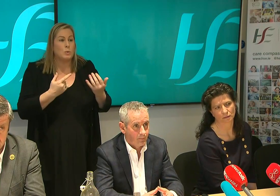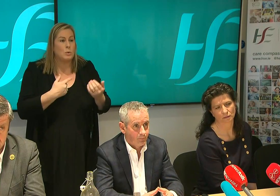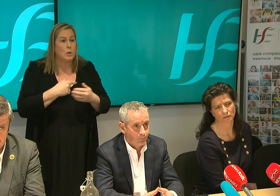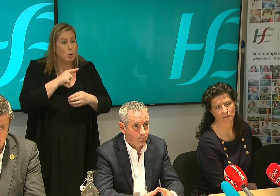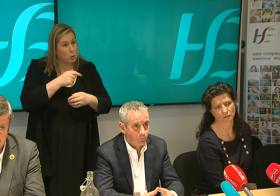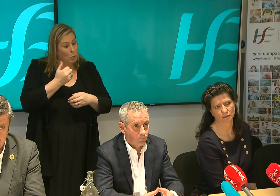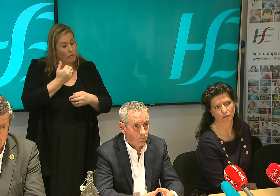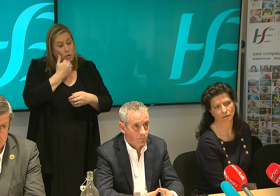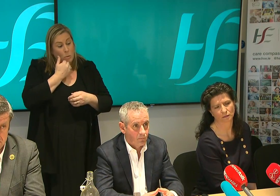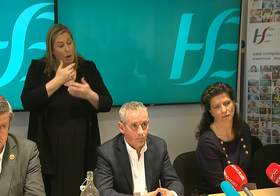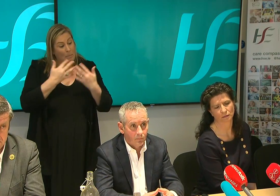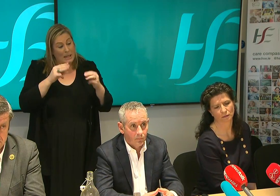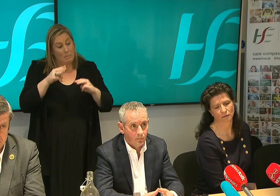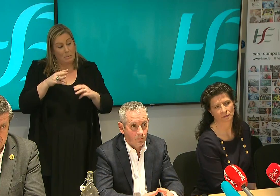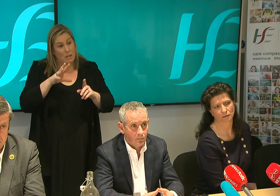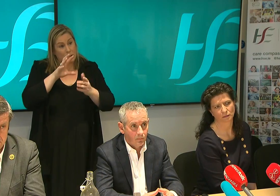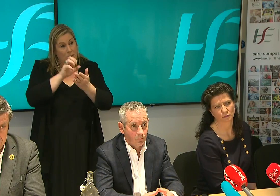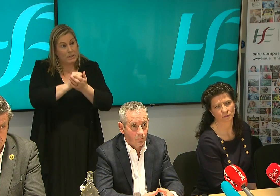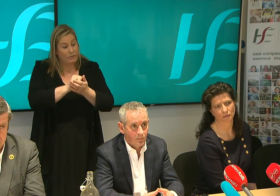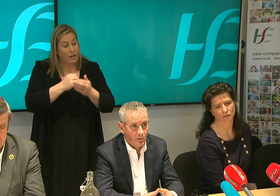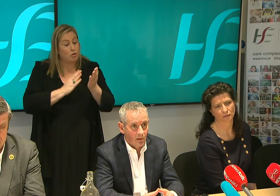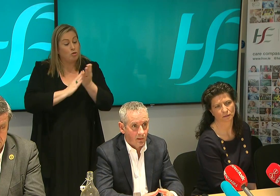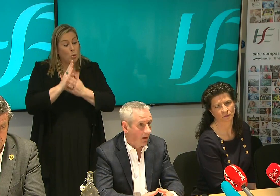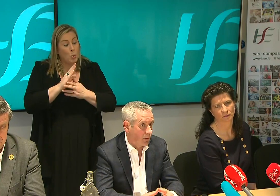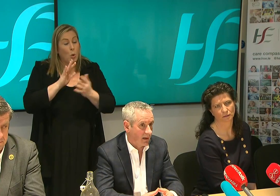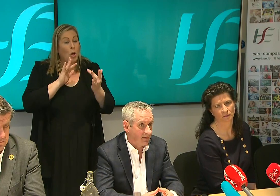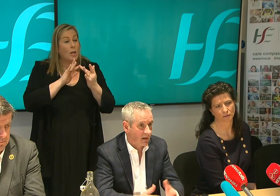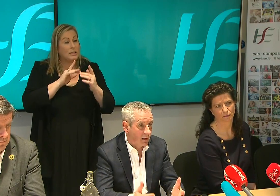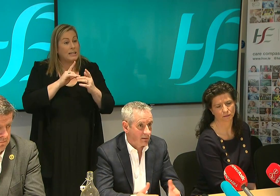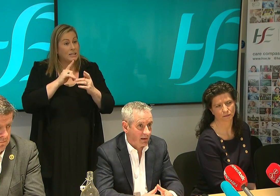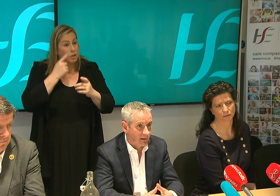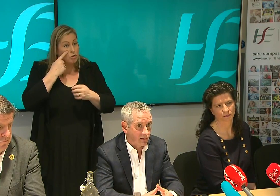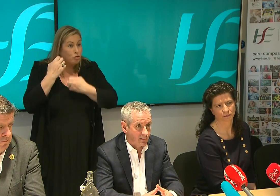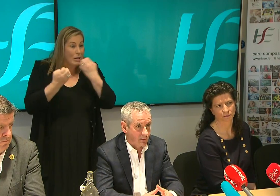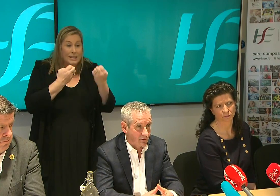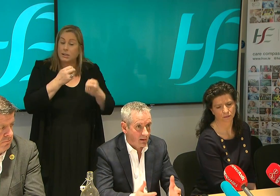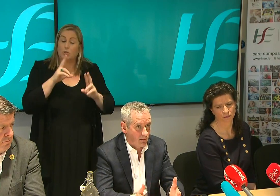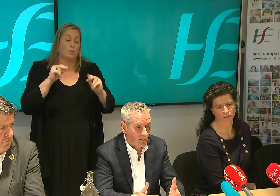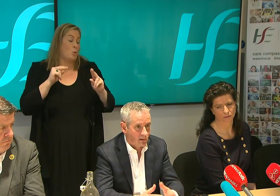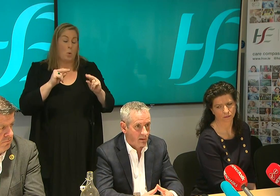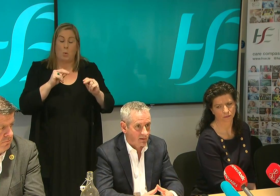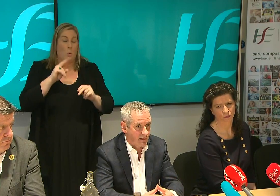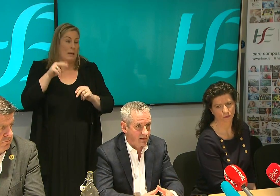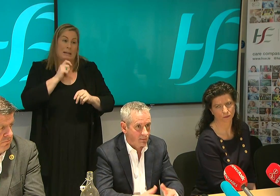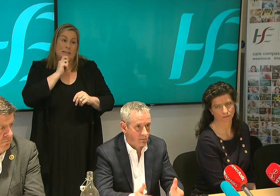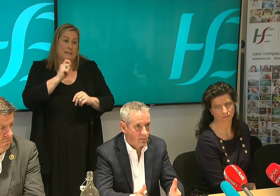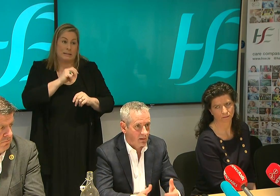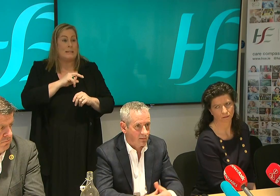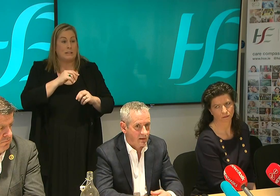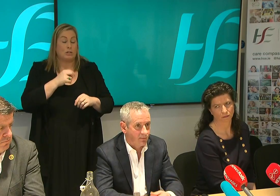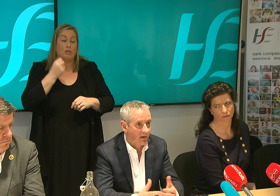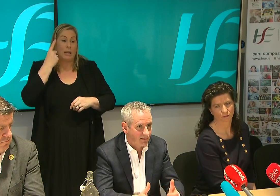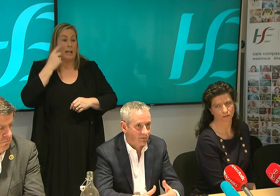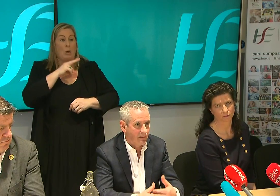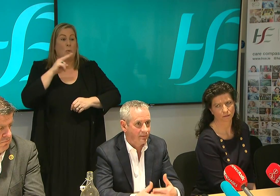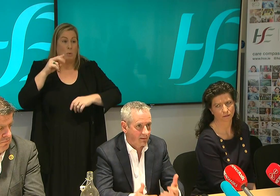number of how many people have been identified through the contact tracing? No, we can't give it. As you realise, it wasn't overseas, so we